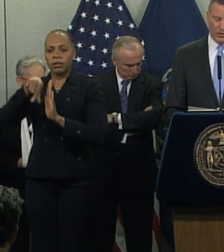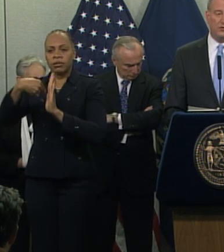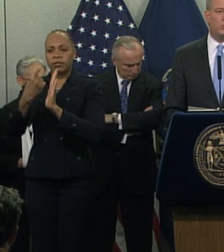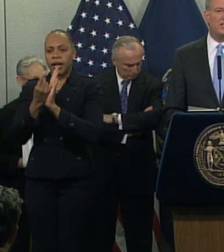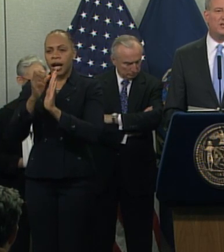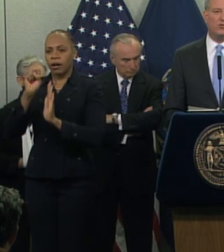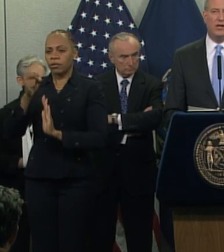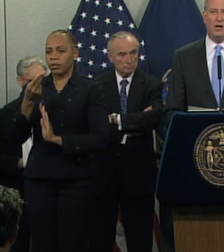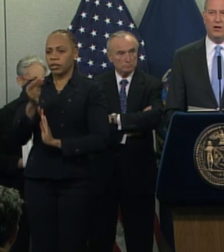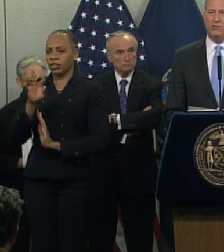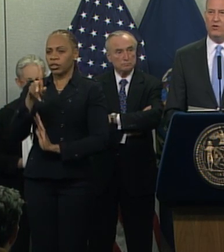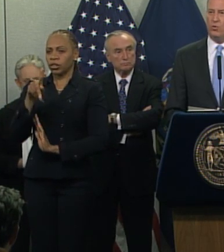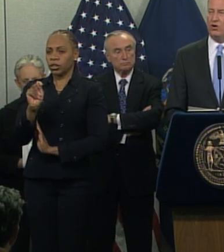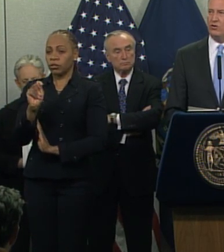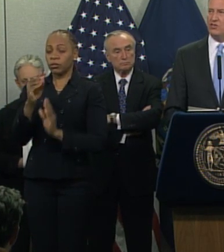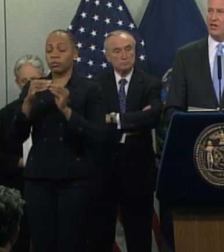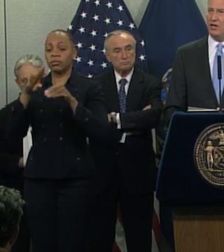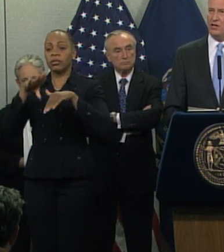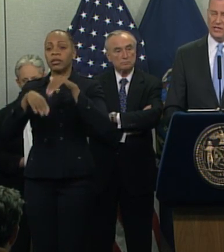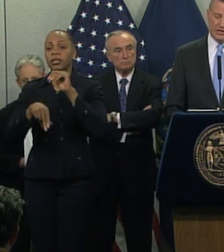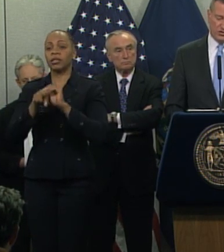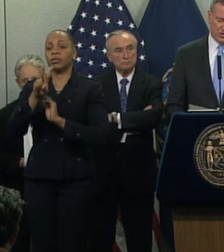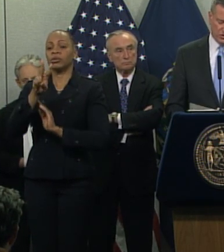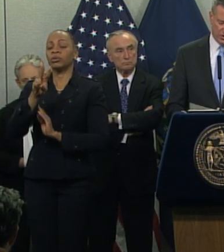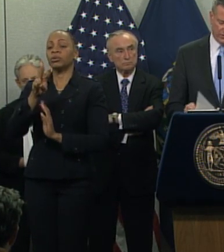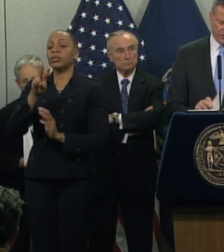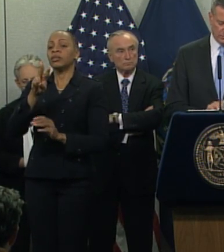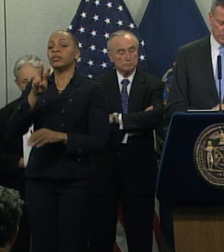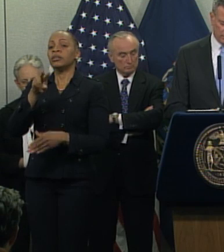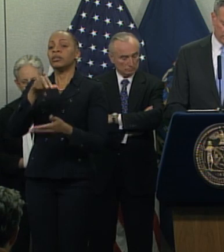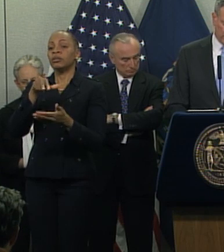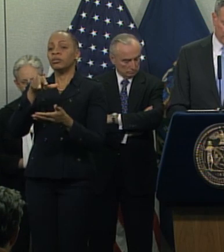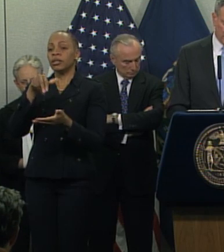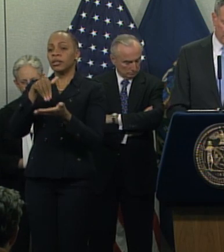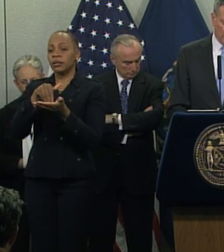with more than 2,300 workers on each shift.